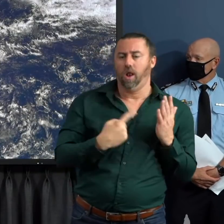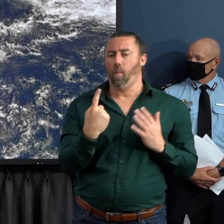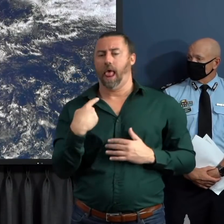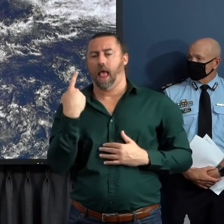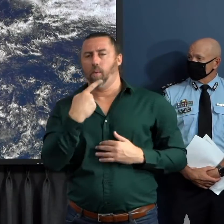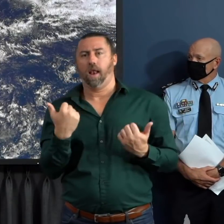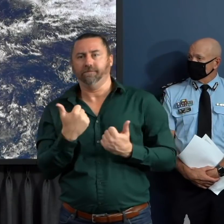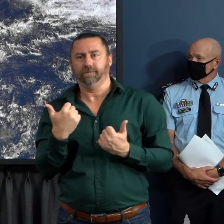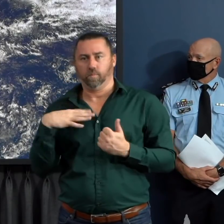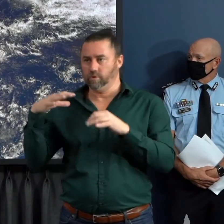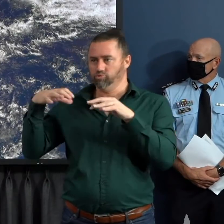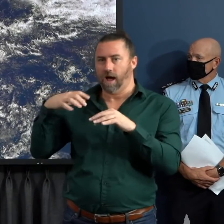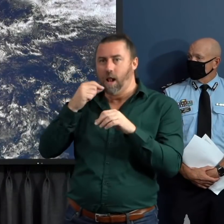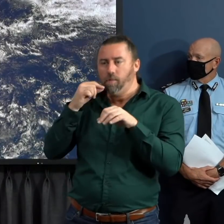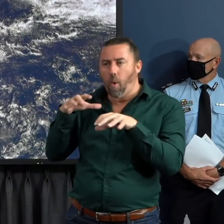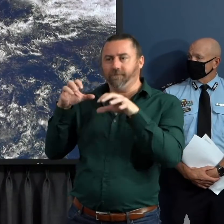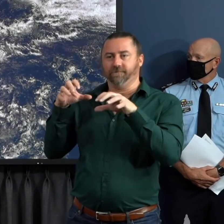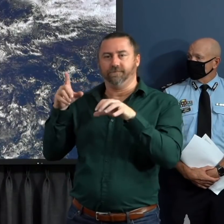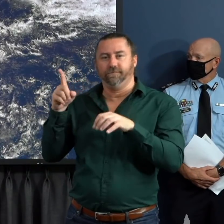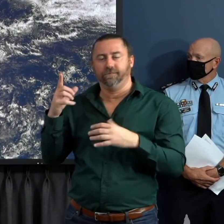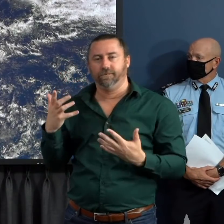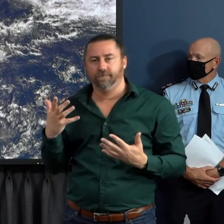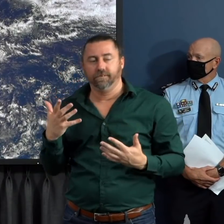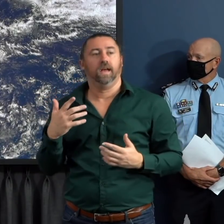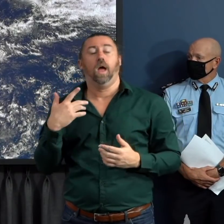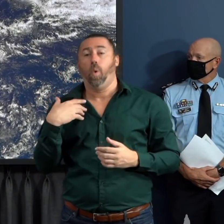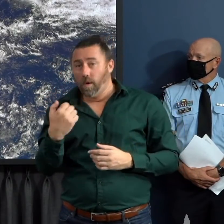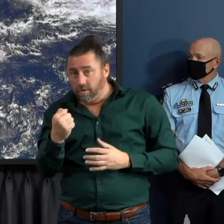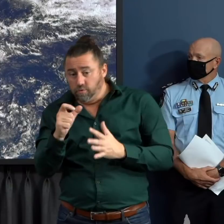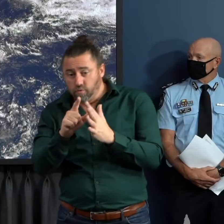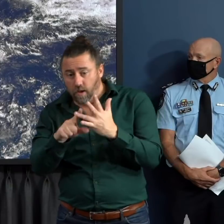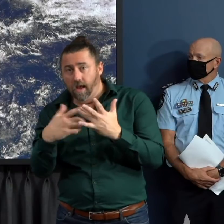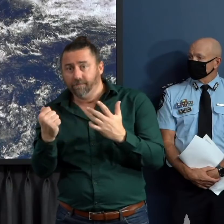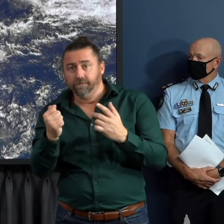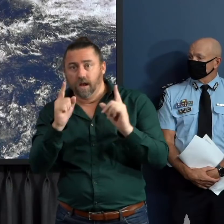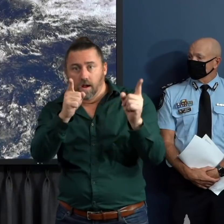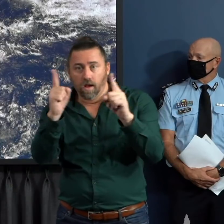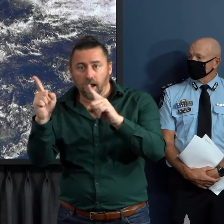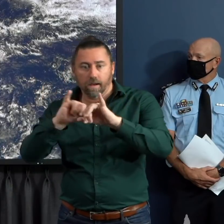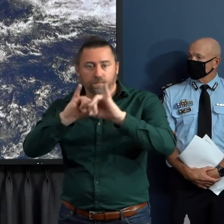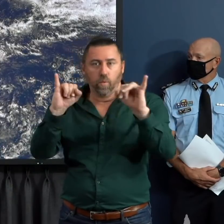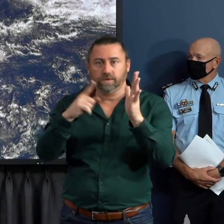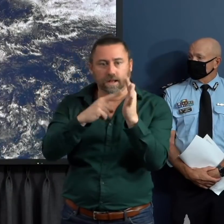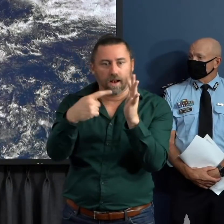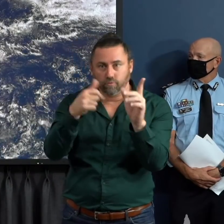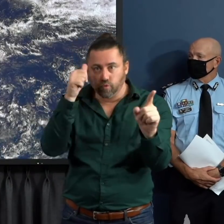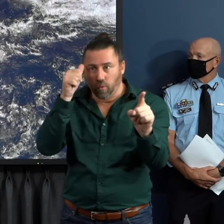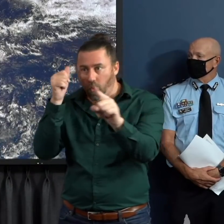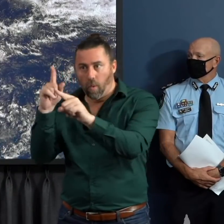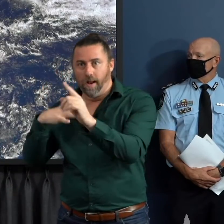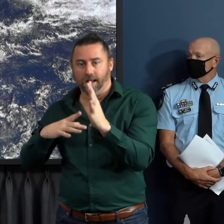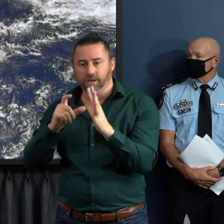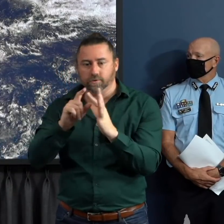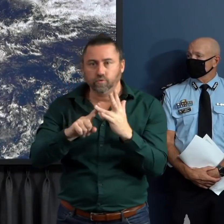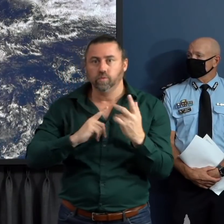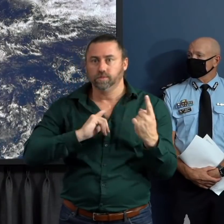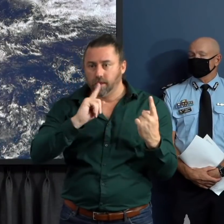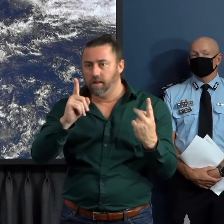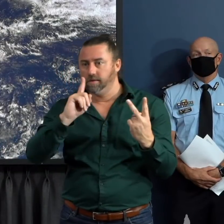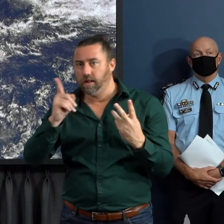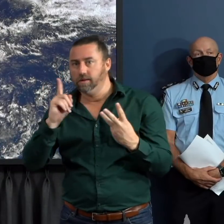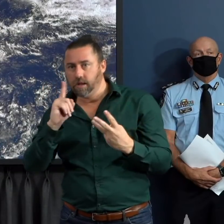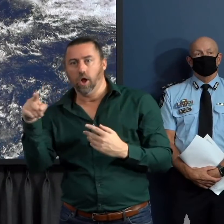East Queensland can do, there is the emergency alert response system that we have that does